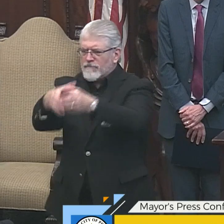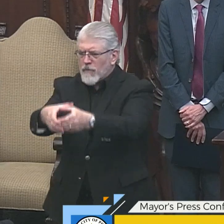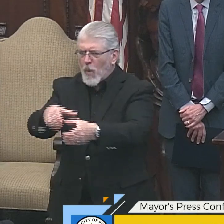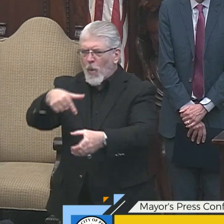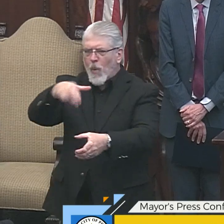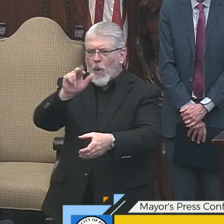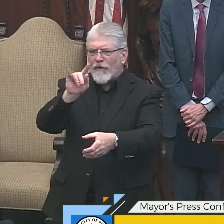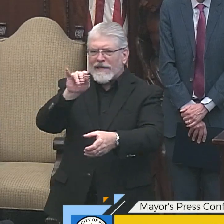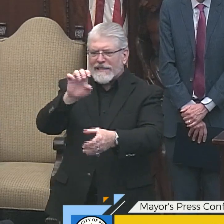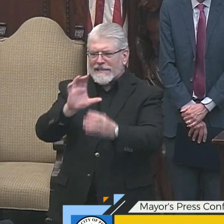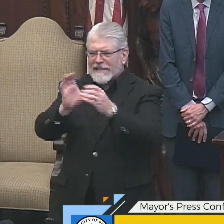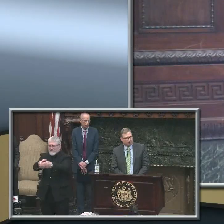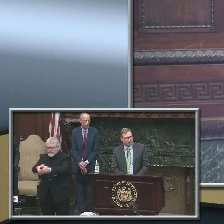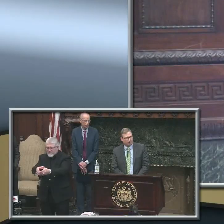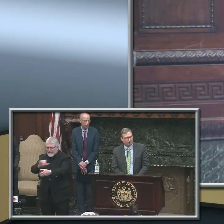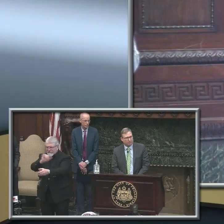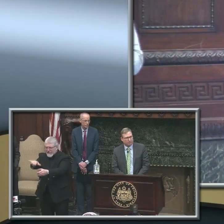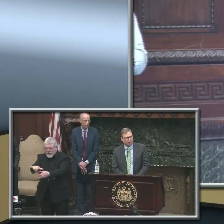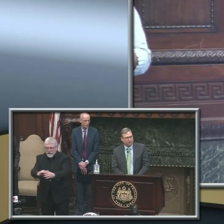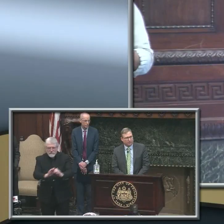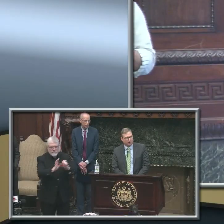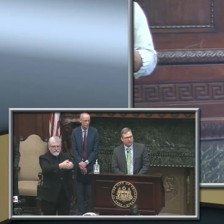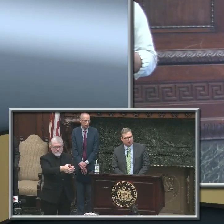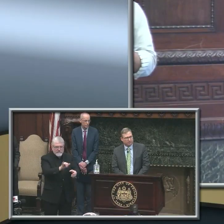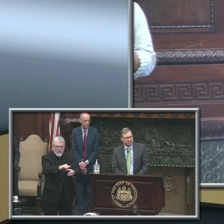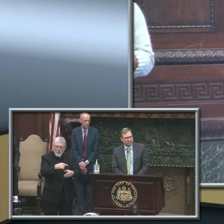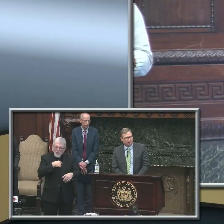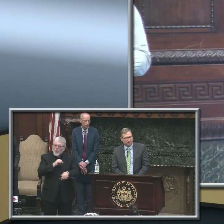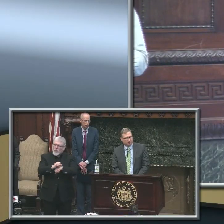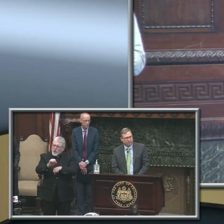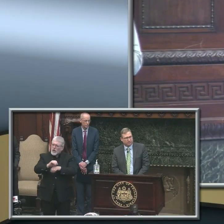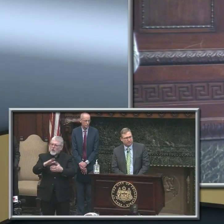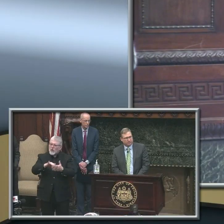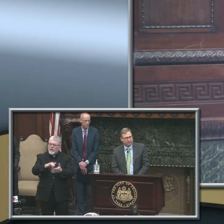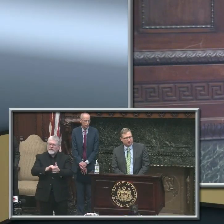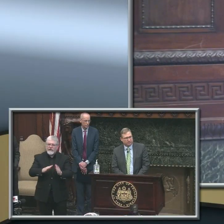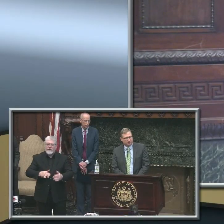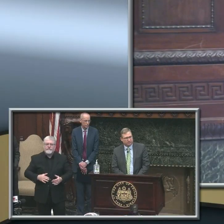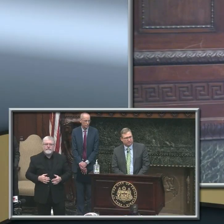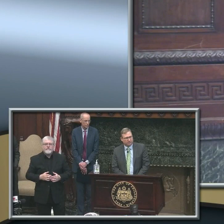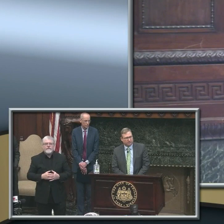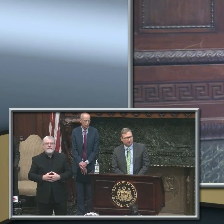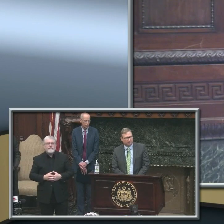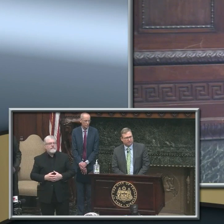so. Okay. Also, in terms of and